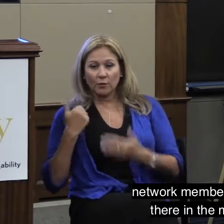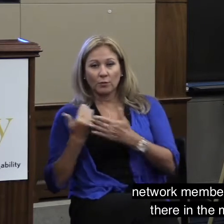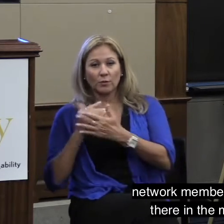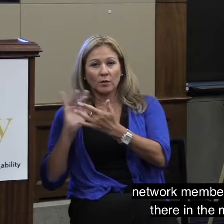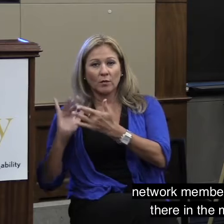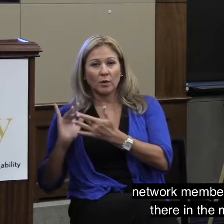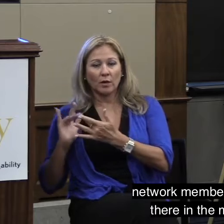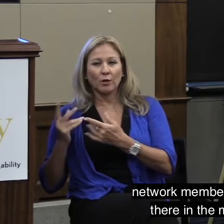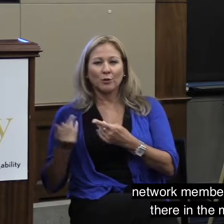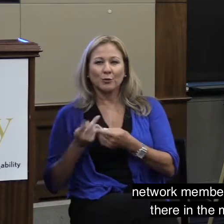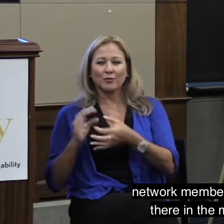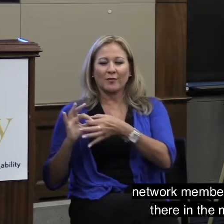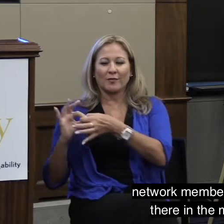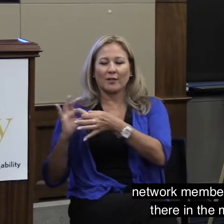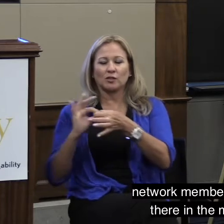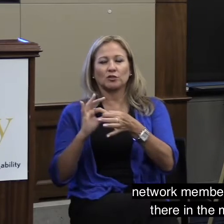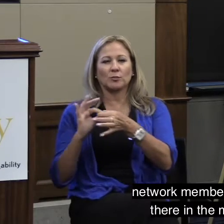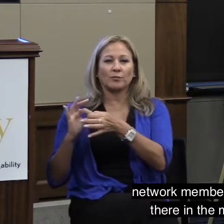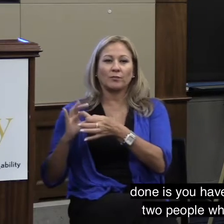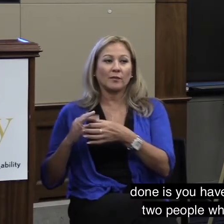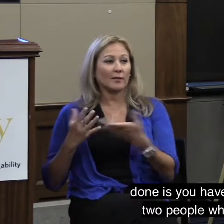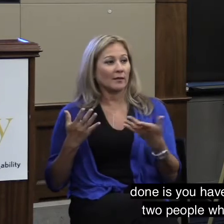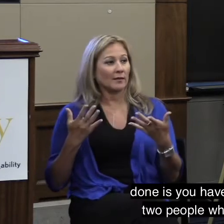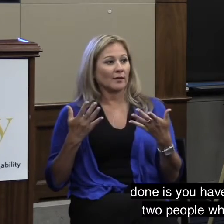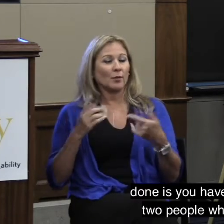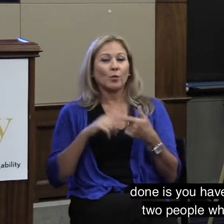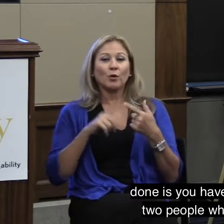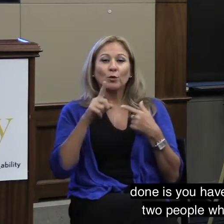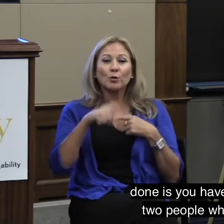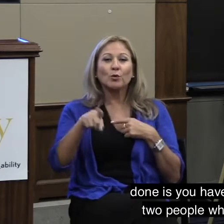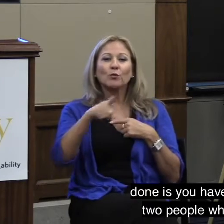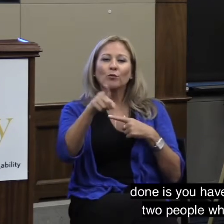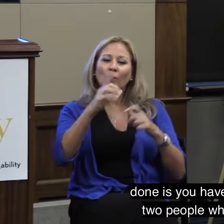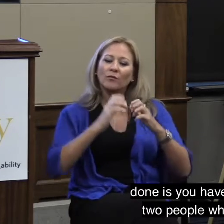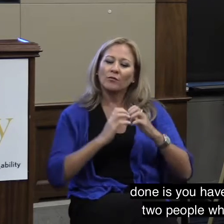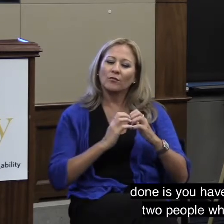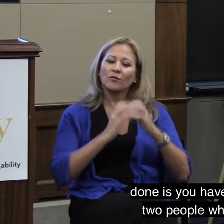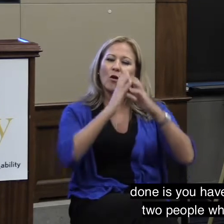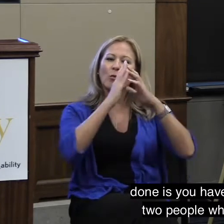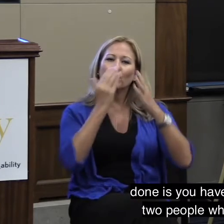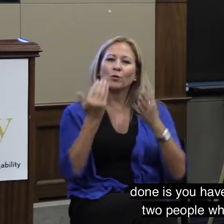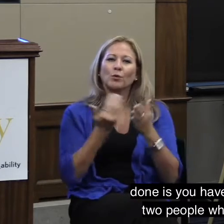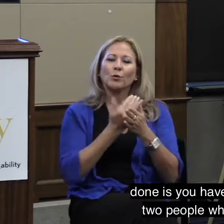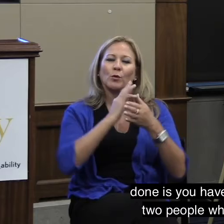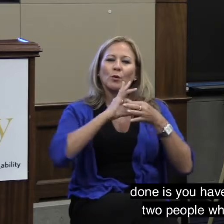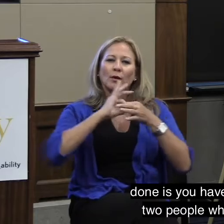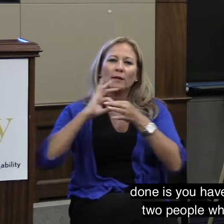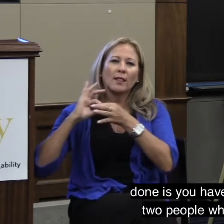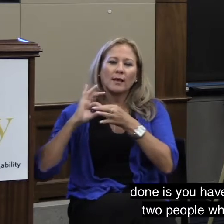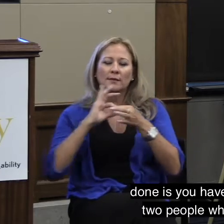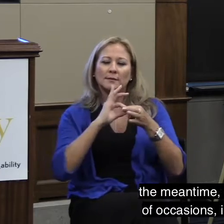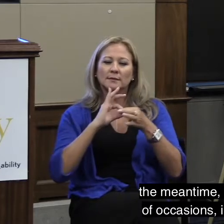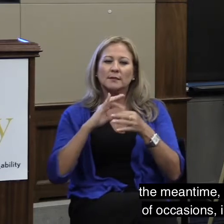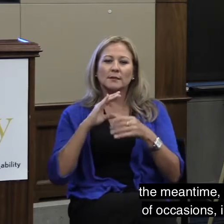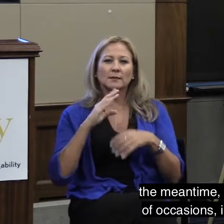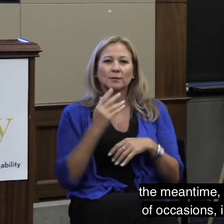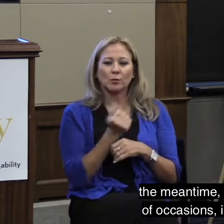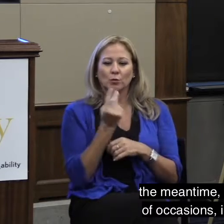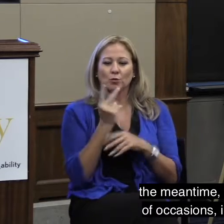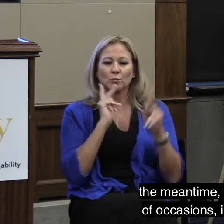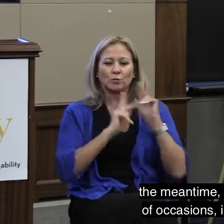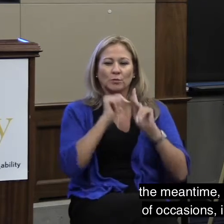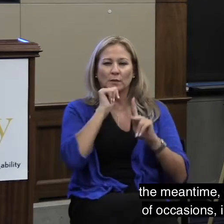new relationship there. In the meantime, what you have just done is you have formed a new alliance between two people who did not know one another. In the